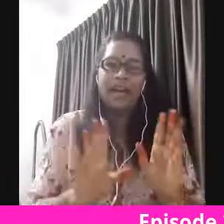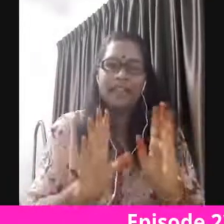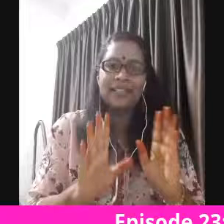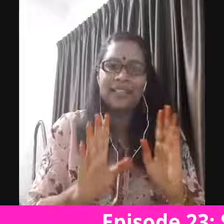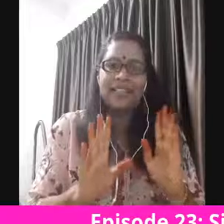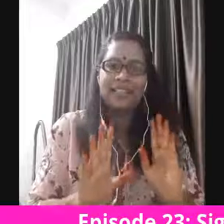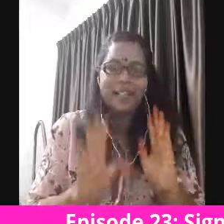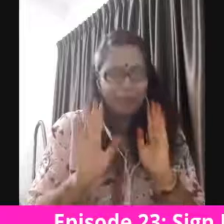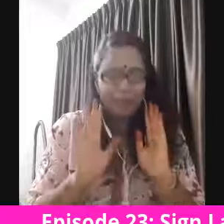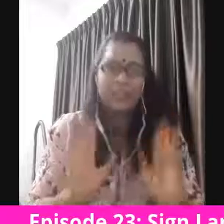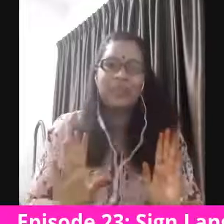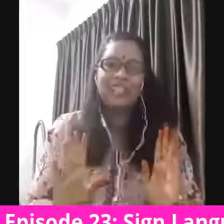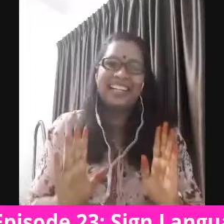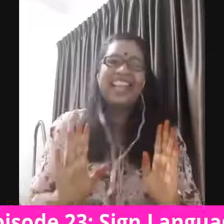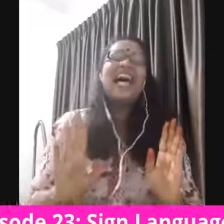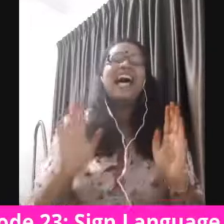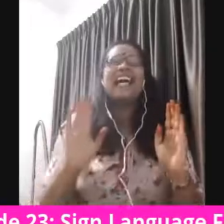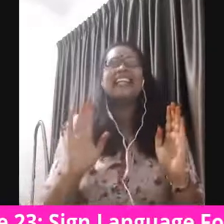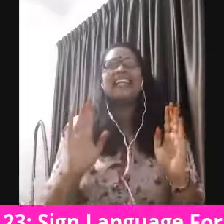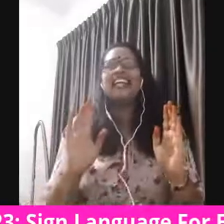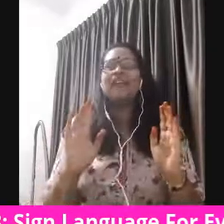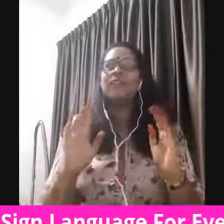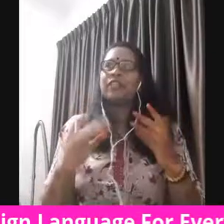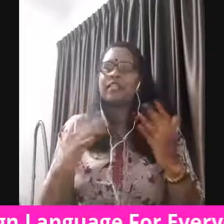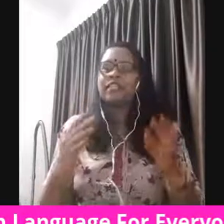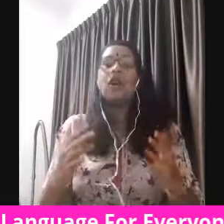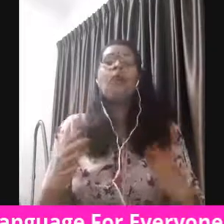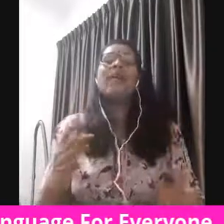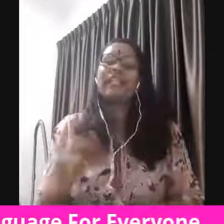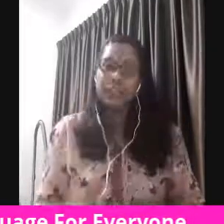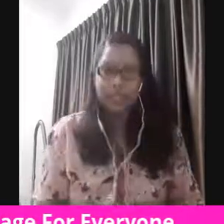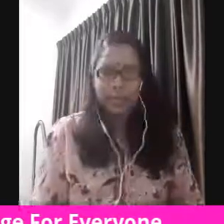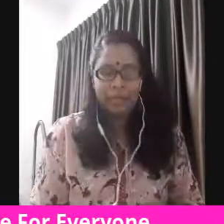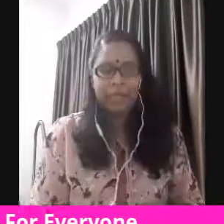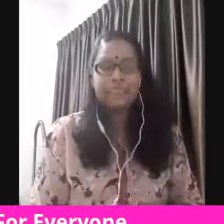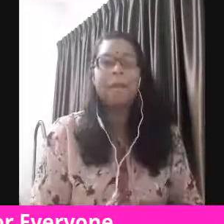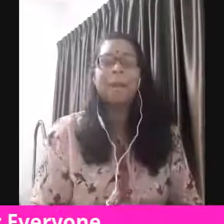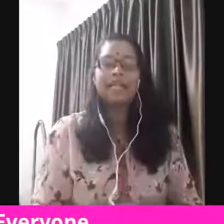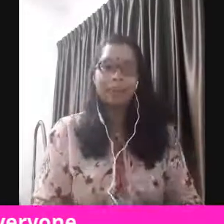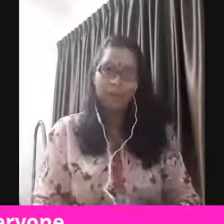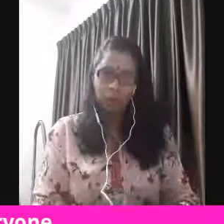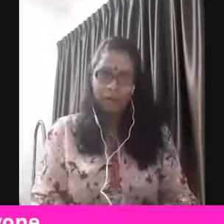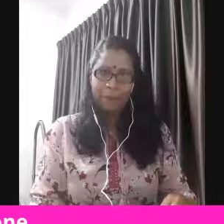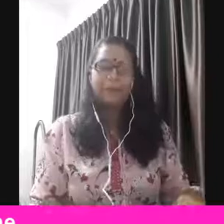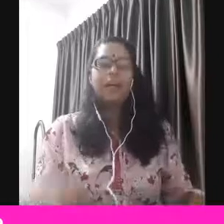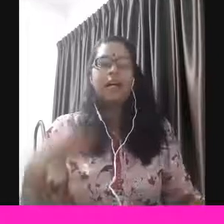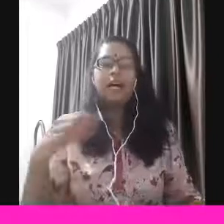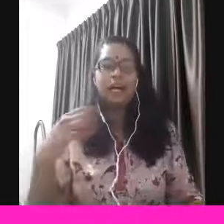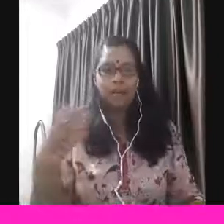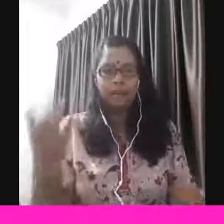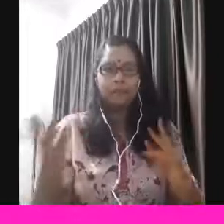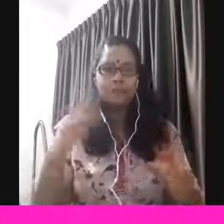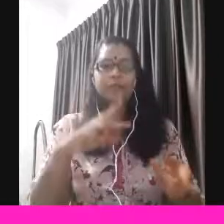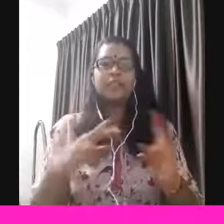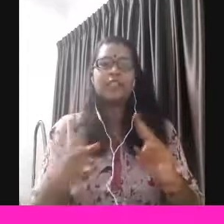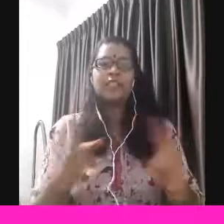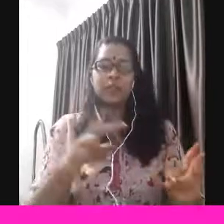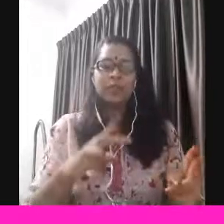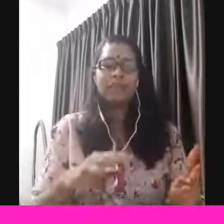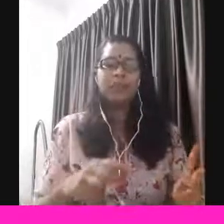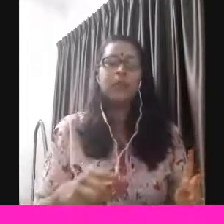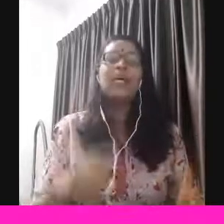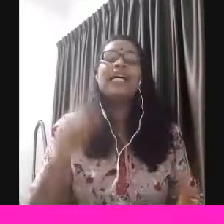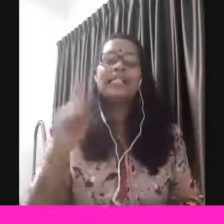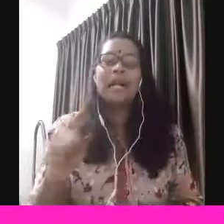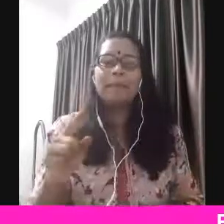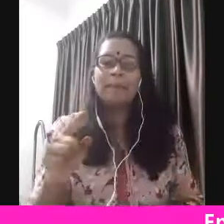sure. Why they sign like that? I'm very sure. And for easy, what is your name? Siapa nama awak? Yeah, We'll translate